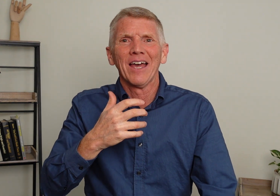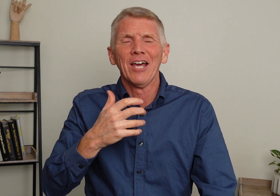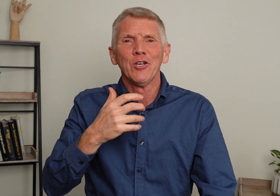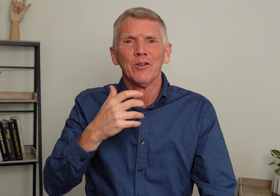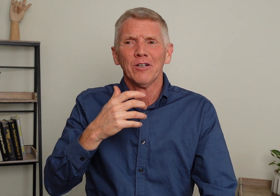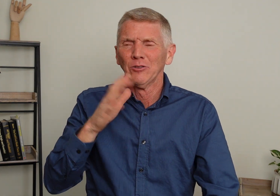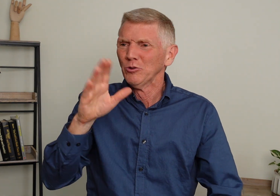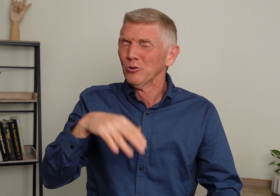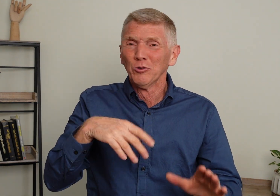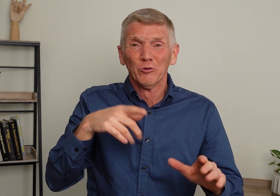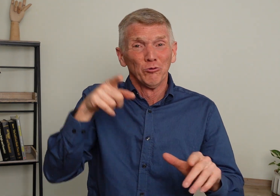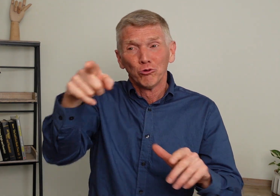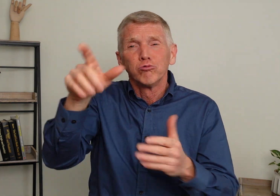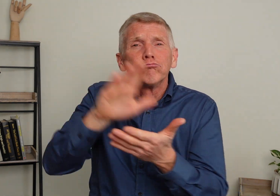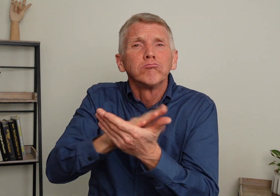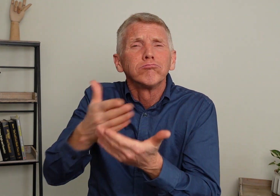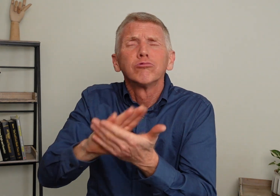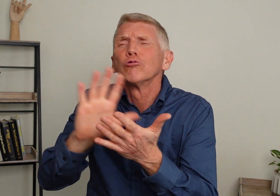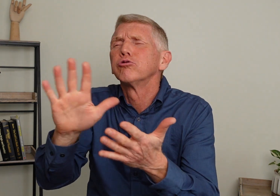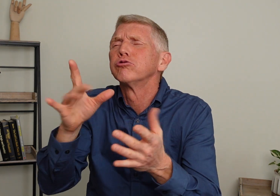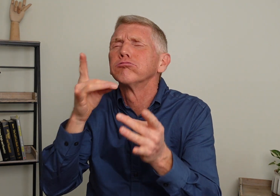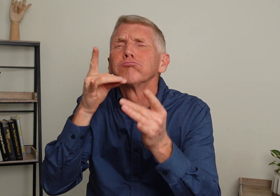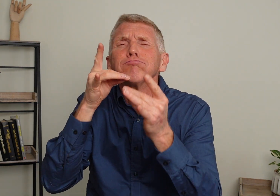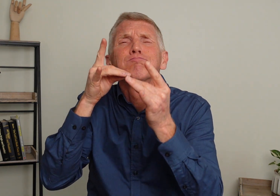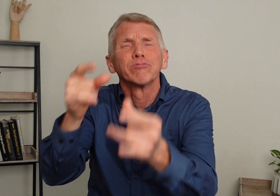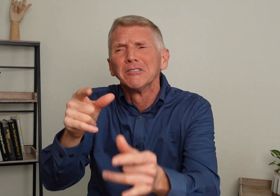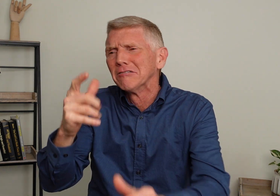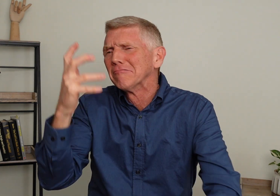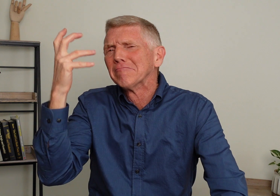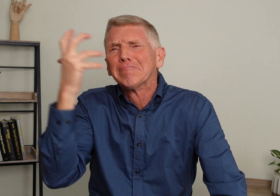okay? Whew.